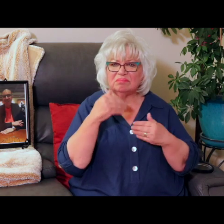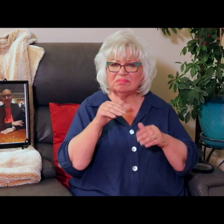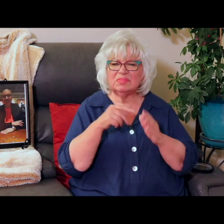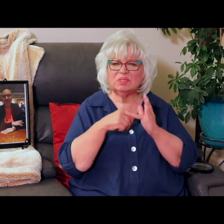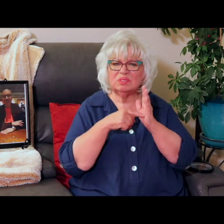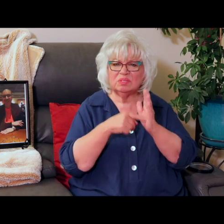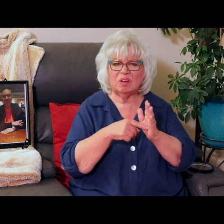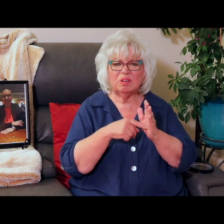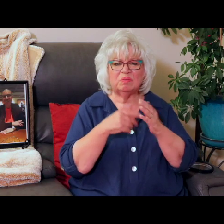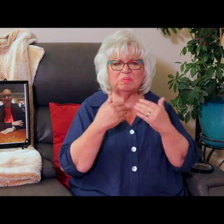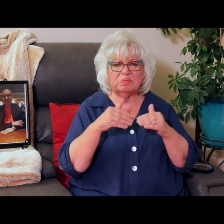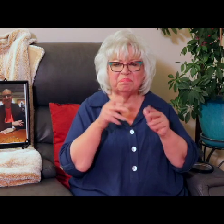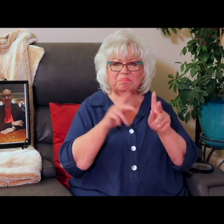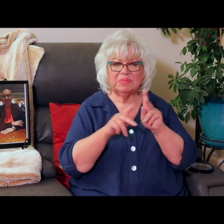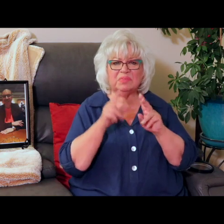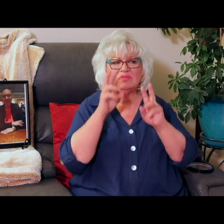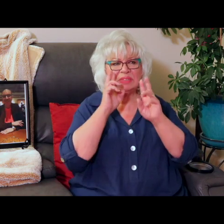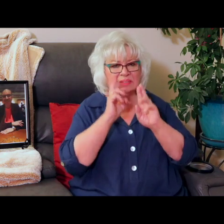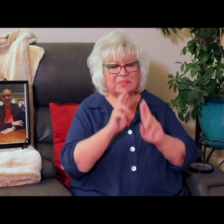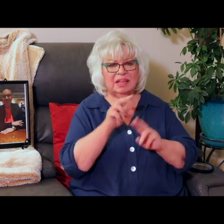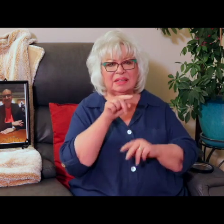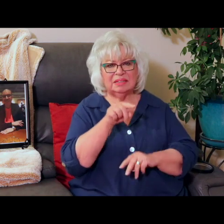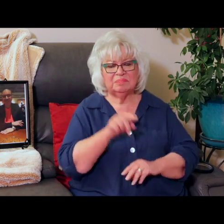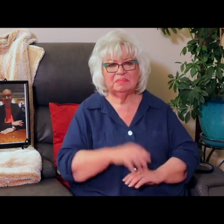away. He really showed people respect.